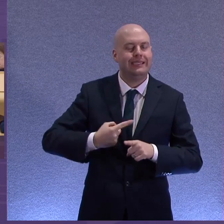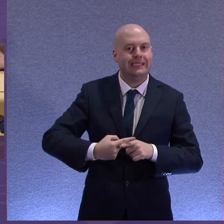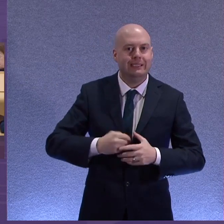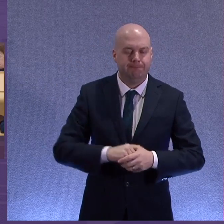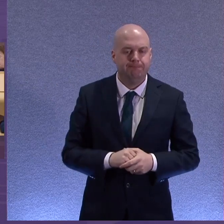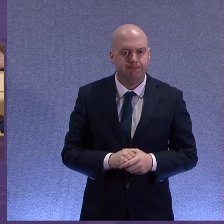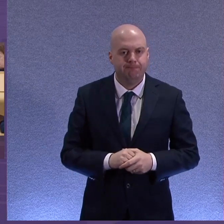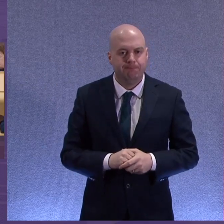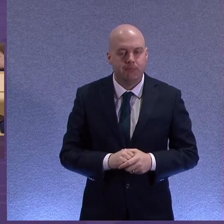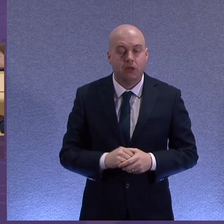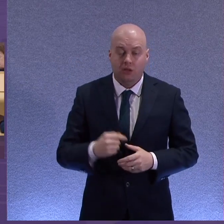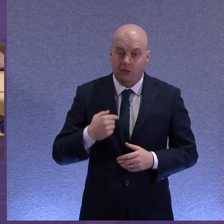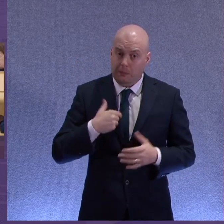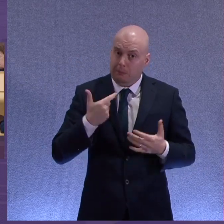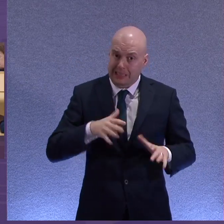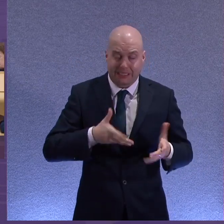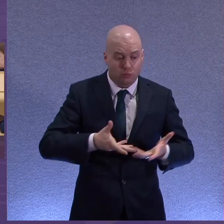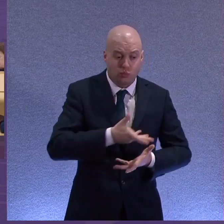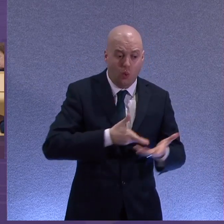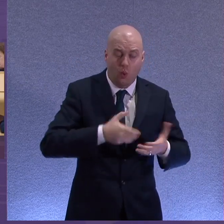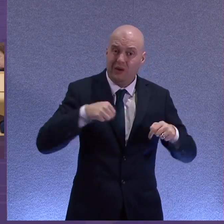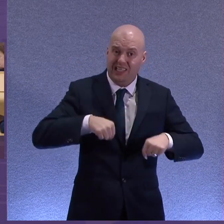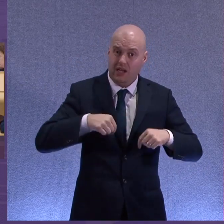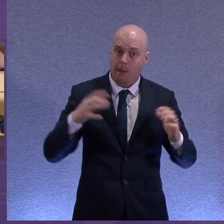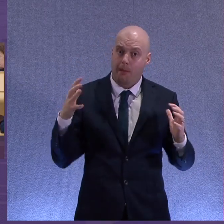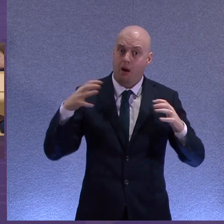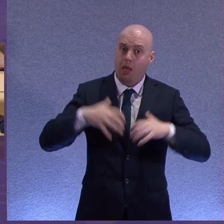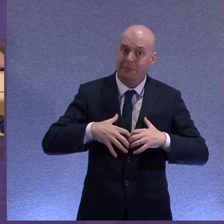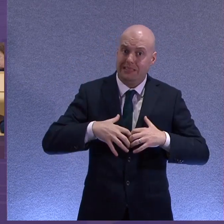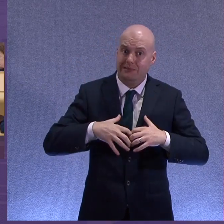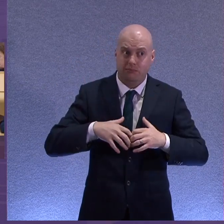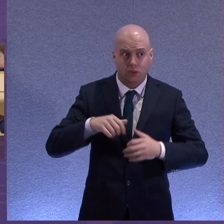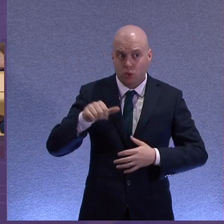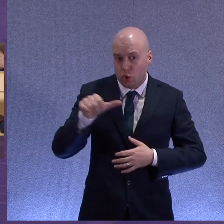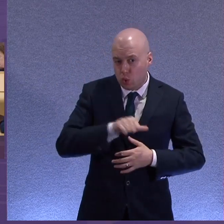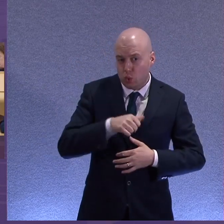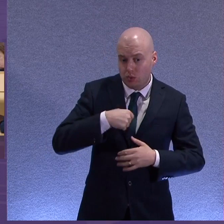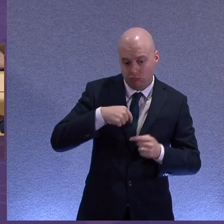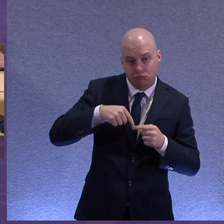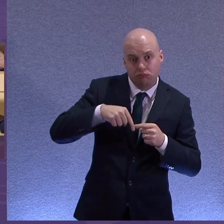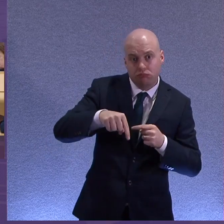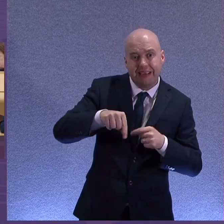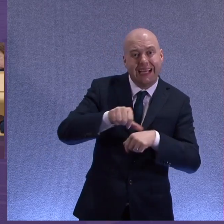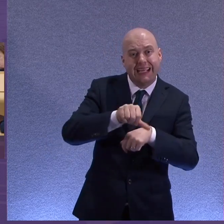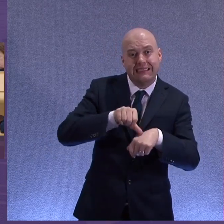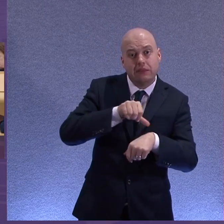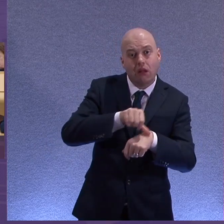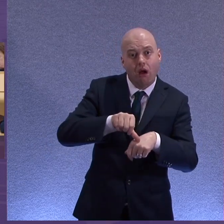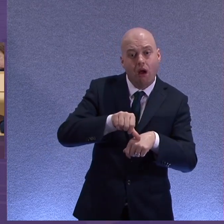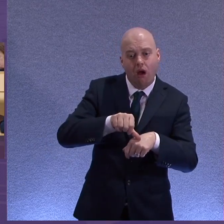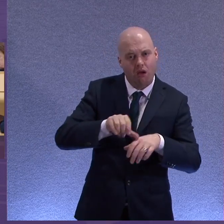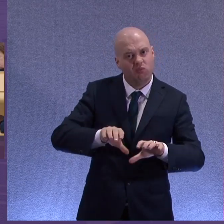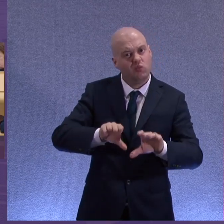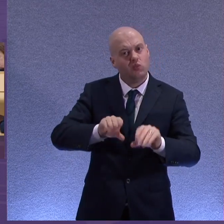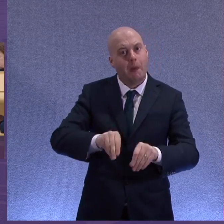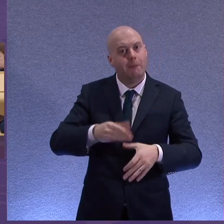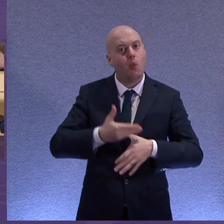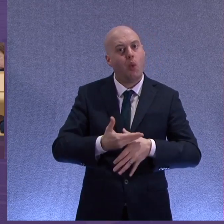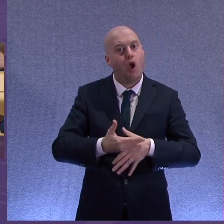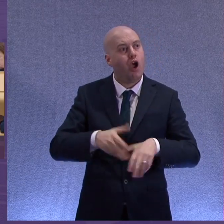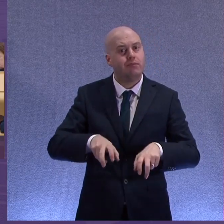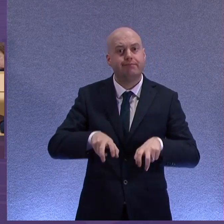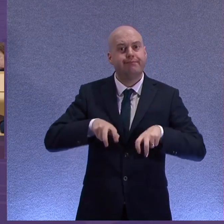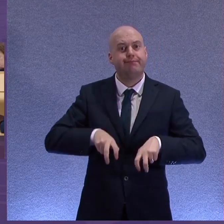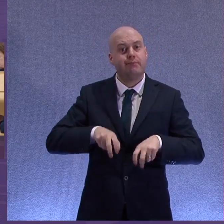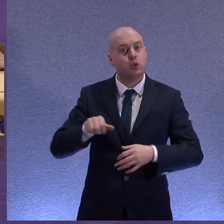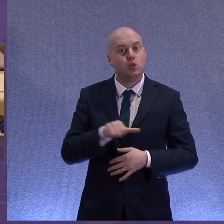to scrutinise what is happening in the midst of this emergency. We think that is our job, and we genuinely think that